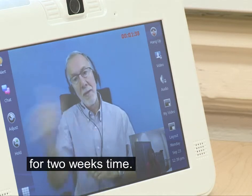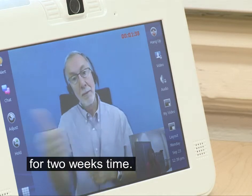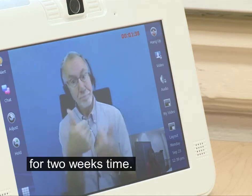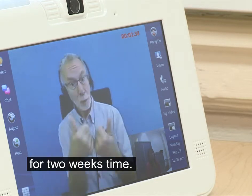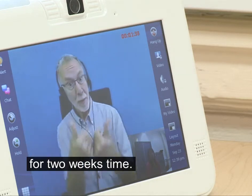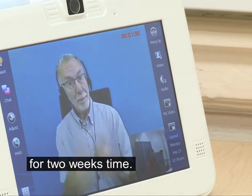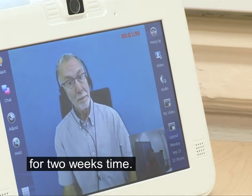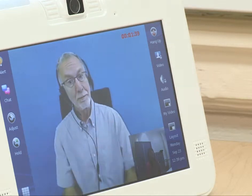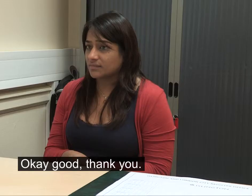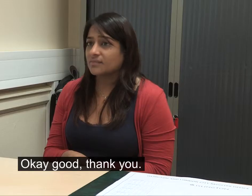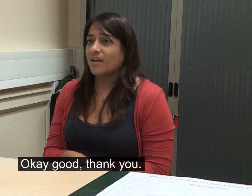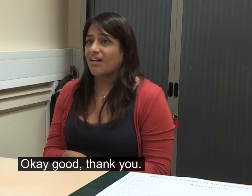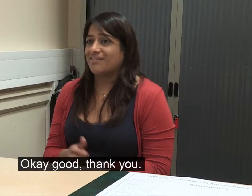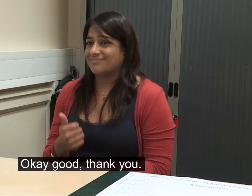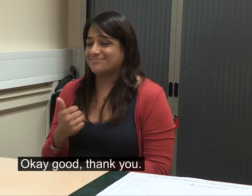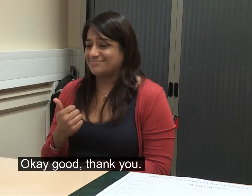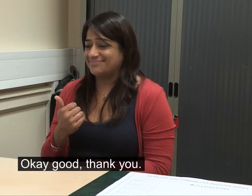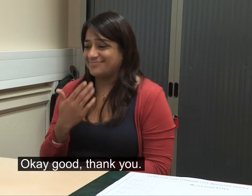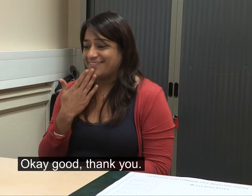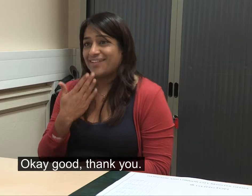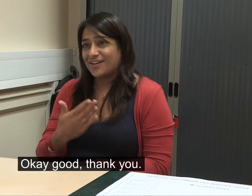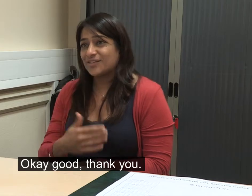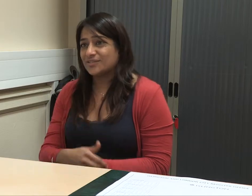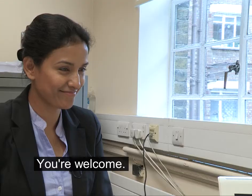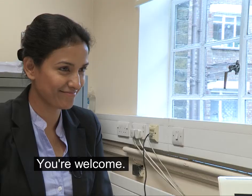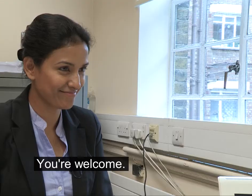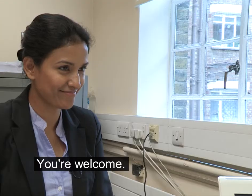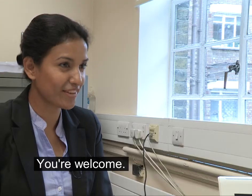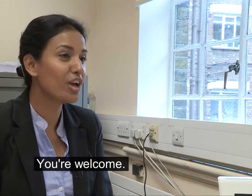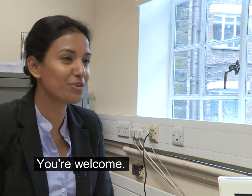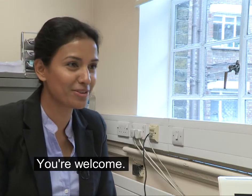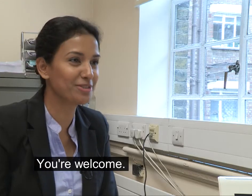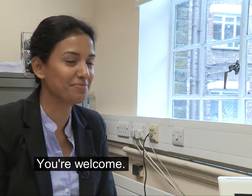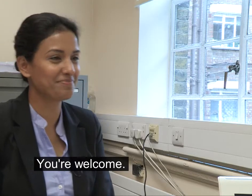Okay, good, thank you. You're welcome.